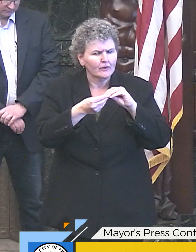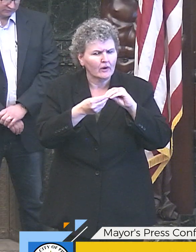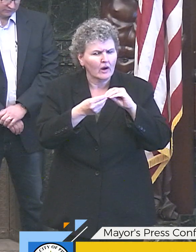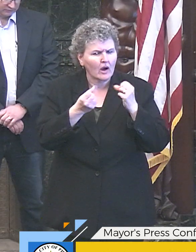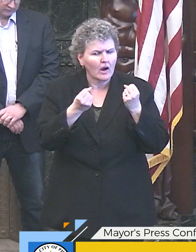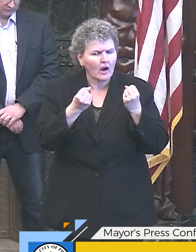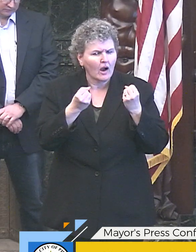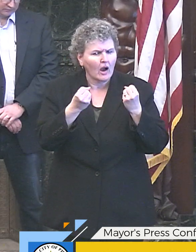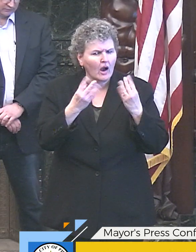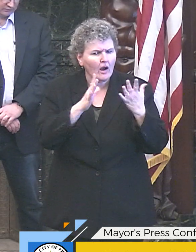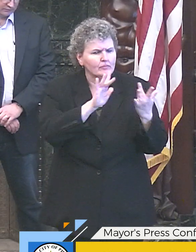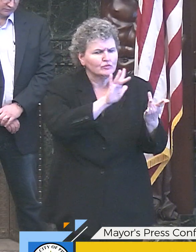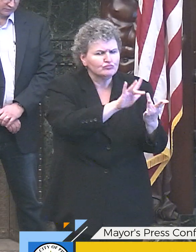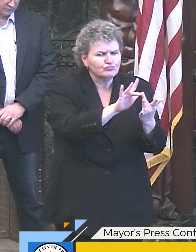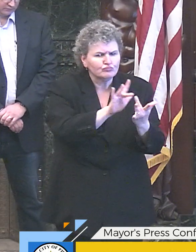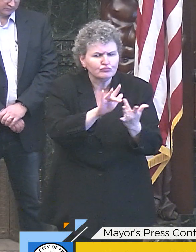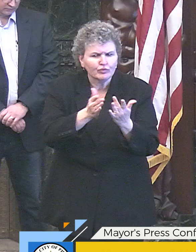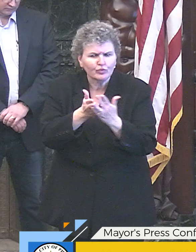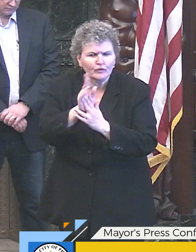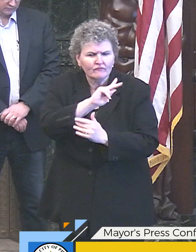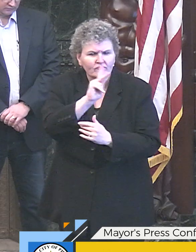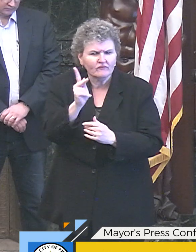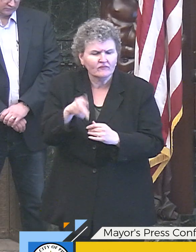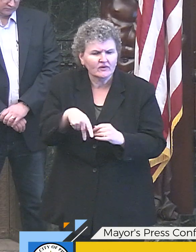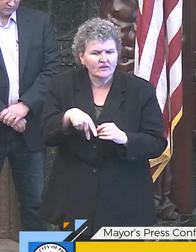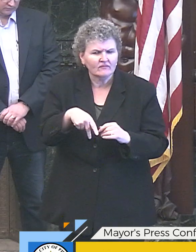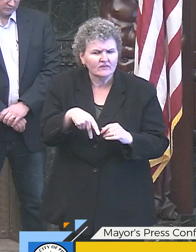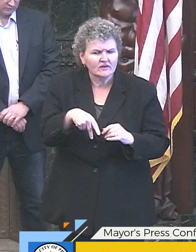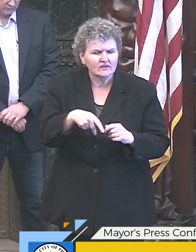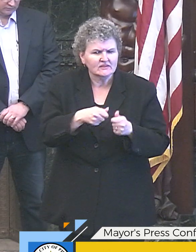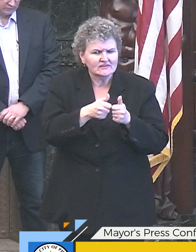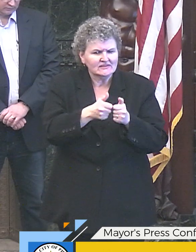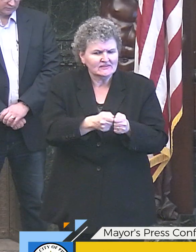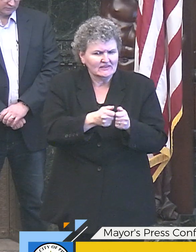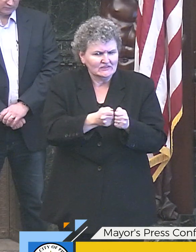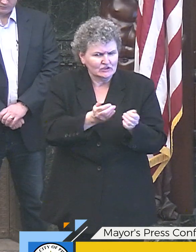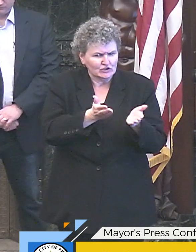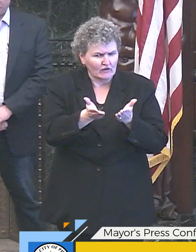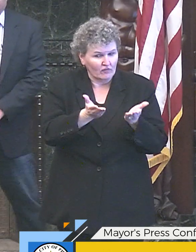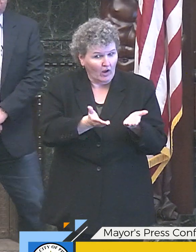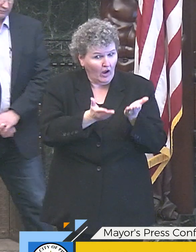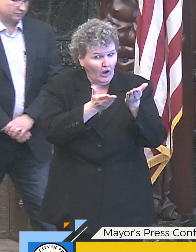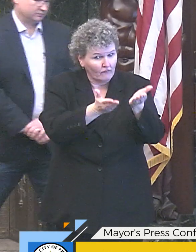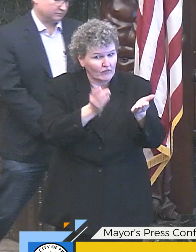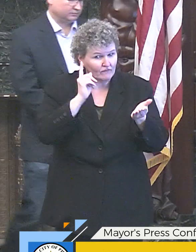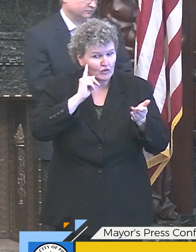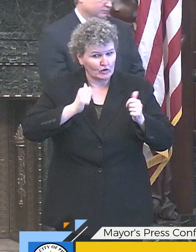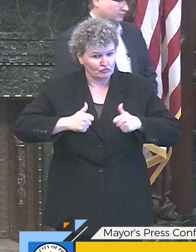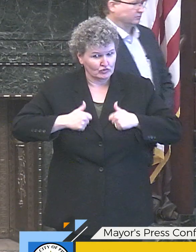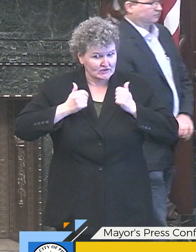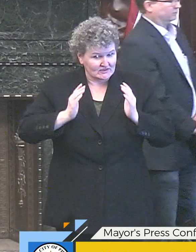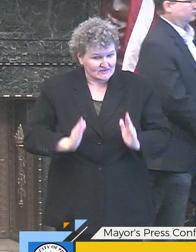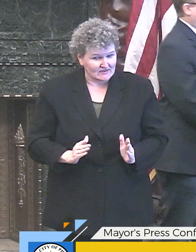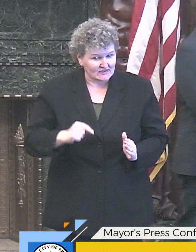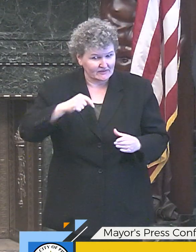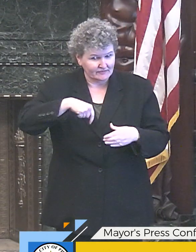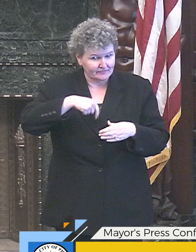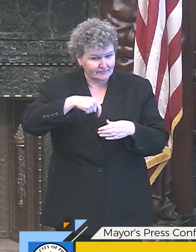reached by the Philadelphia texting service that's being offered to Philadelphia residents to keep them abreast of